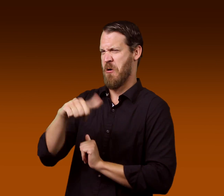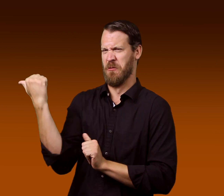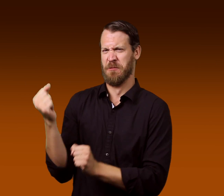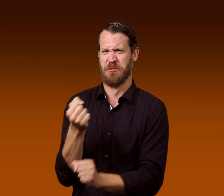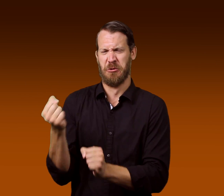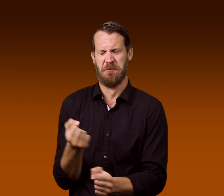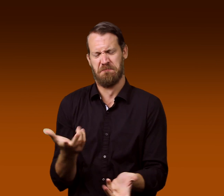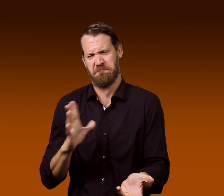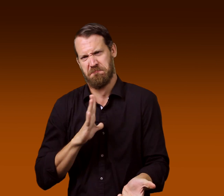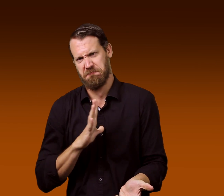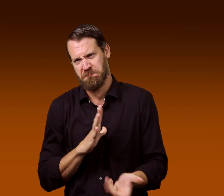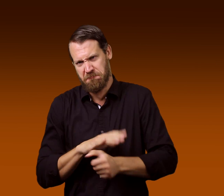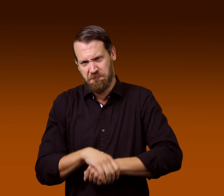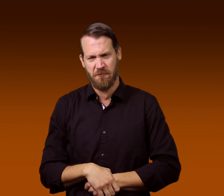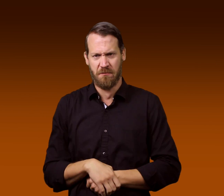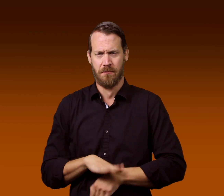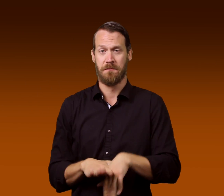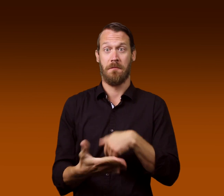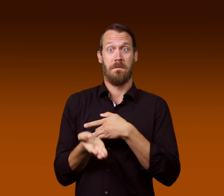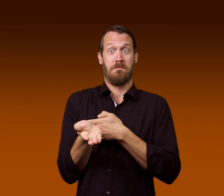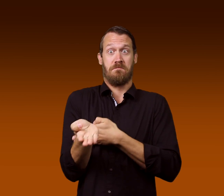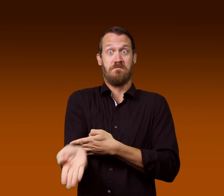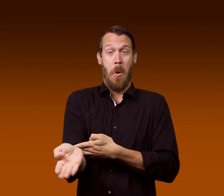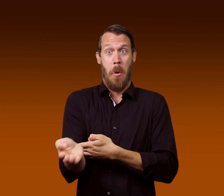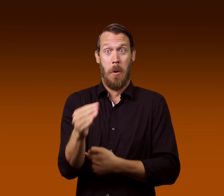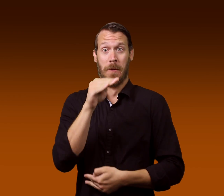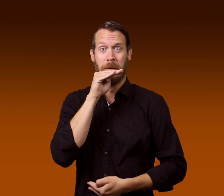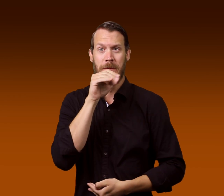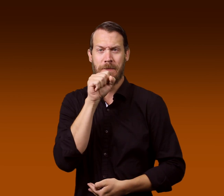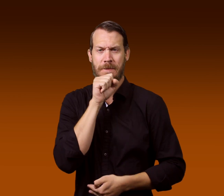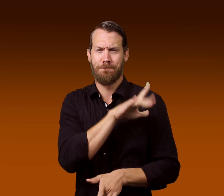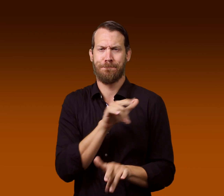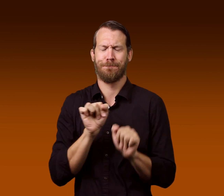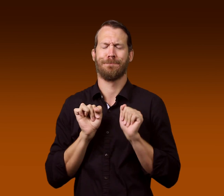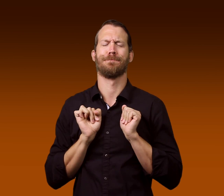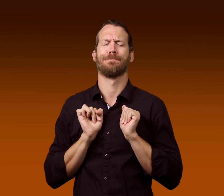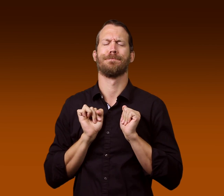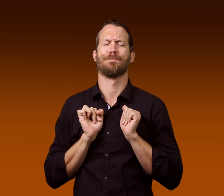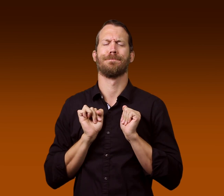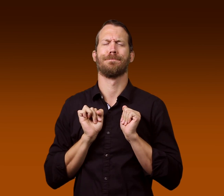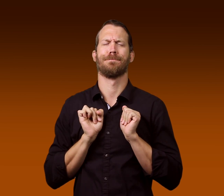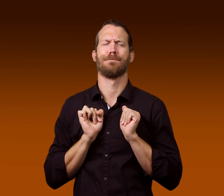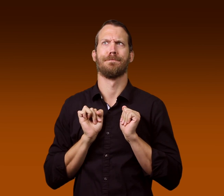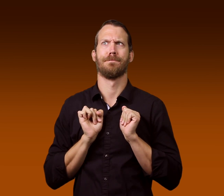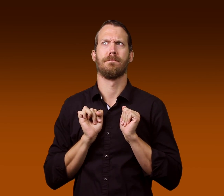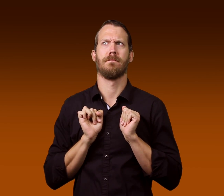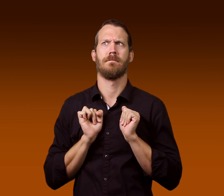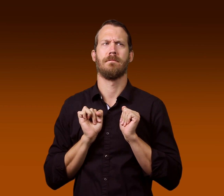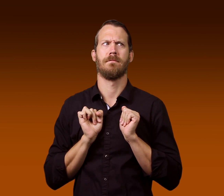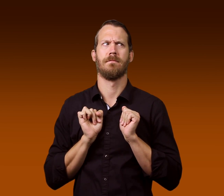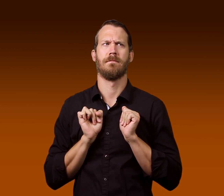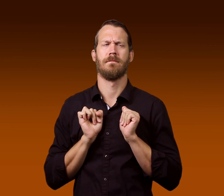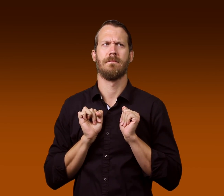she kept in her kitchen. She began using it around the house and found that it was no better or worse than brooms she'd